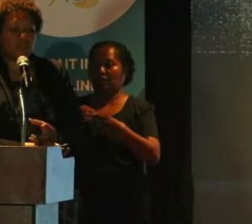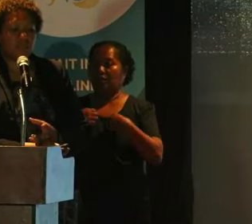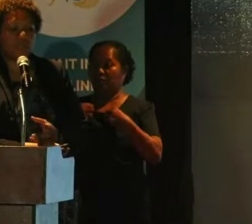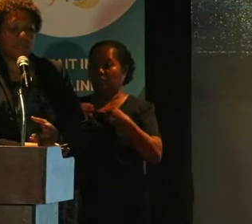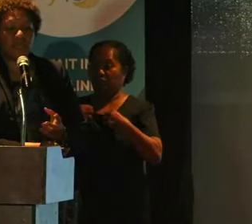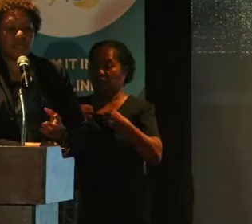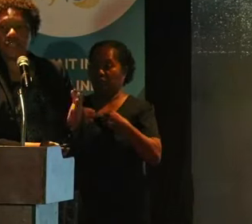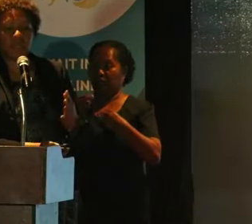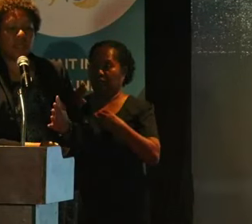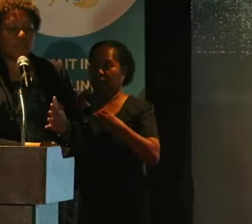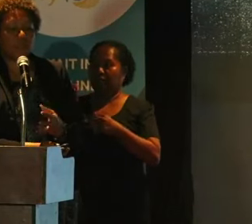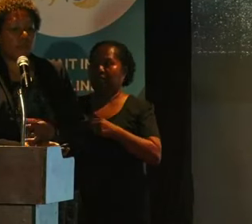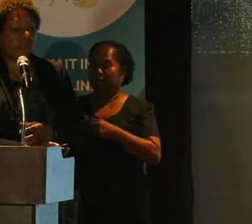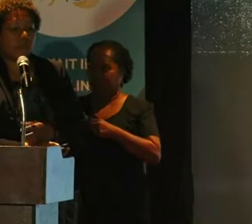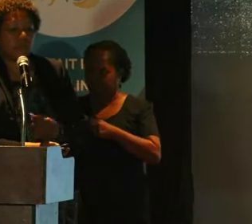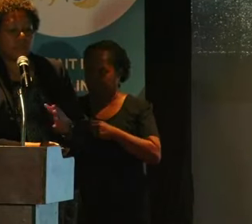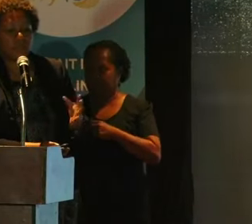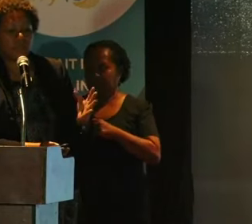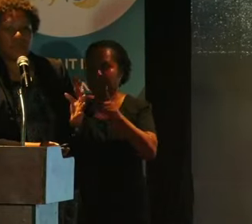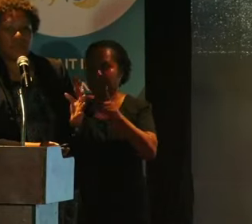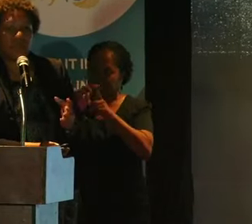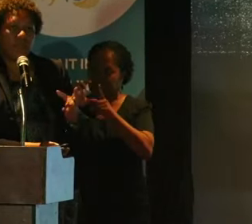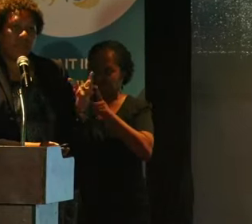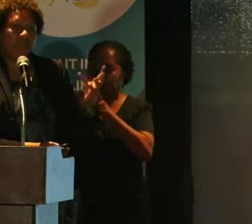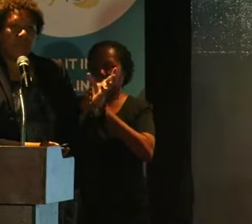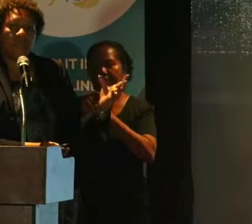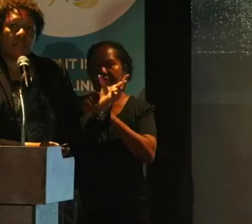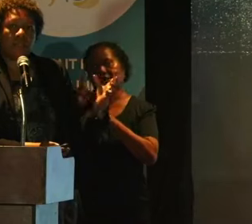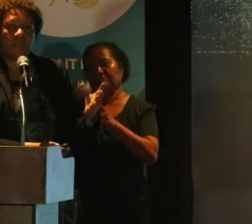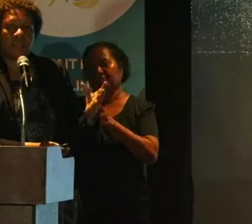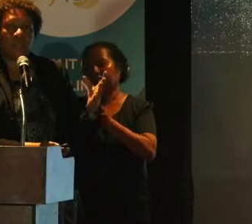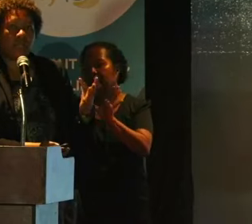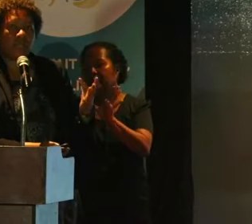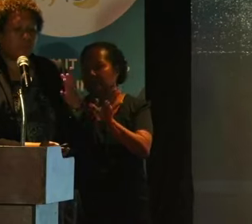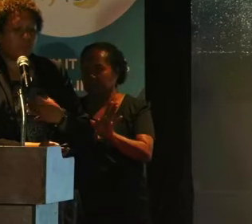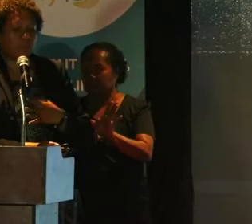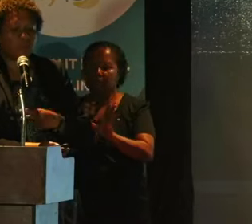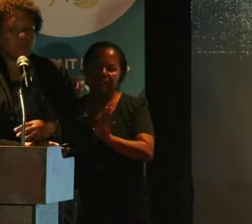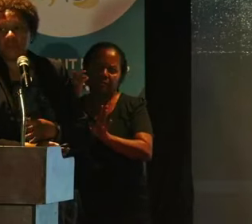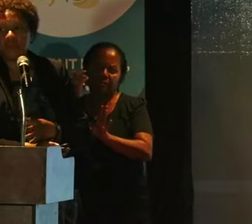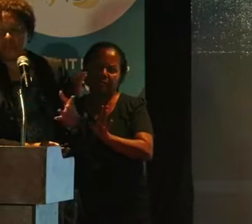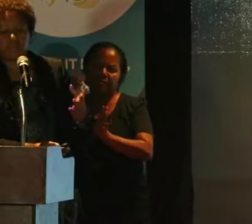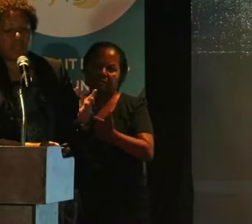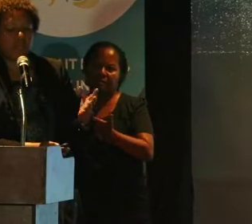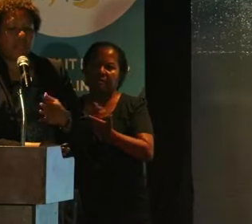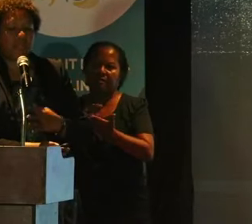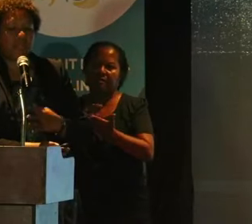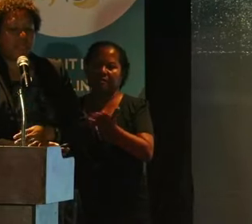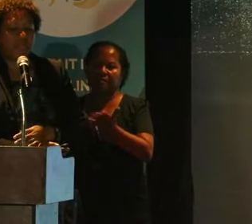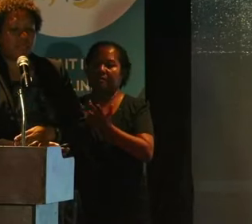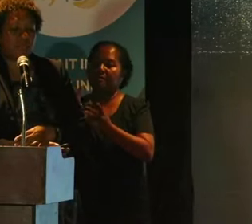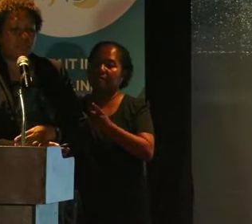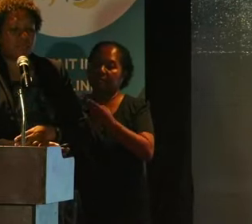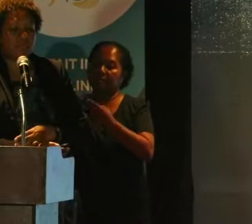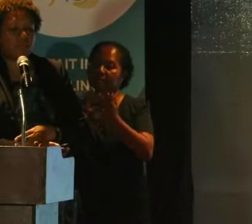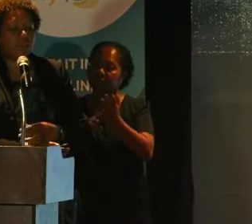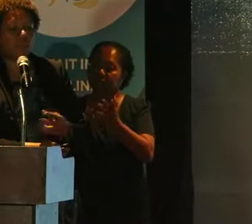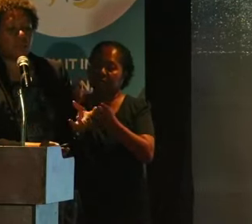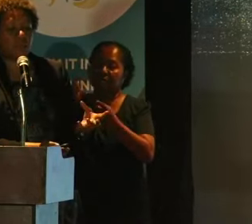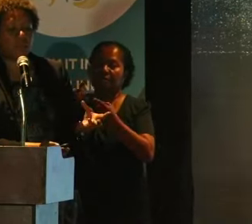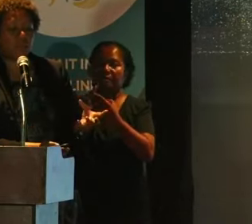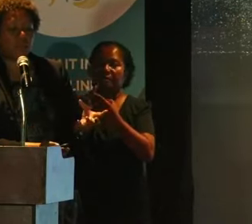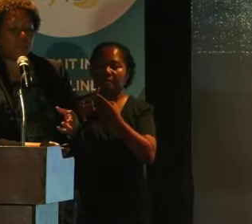31st of December each year. So regardless of whether you get your license in March or August, it's valid until 31st of